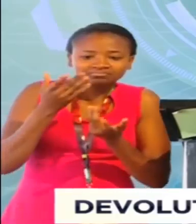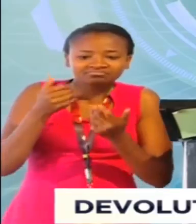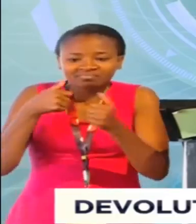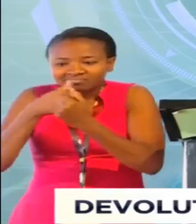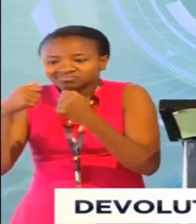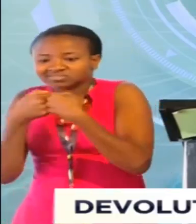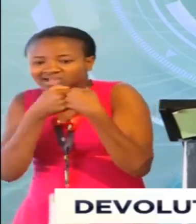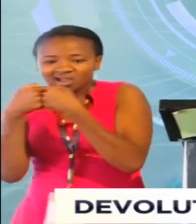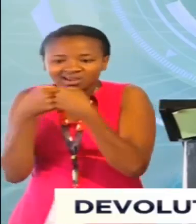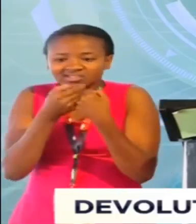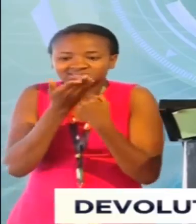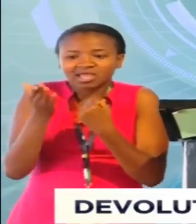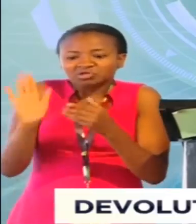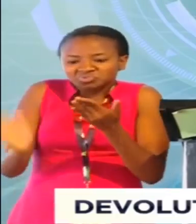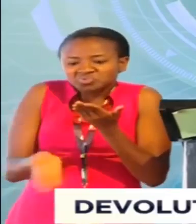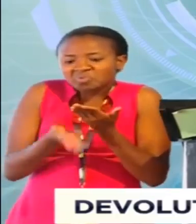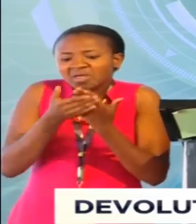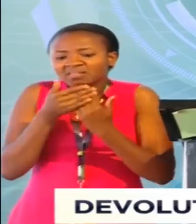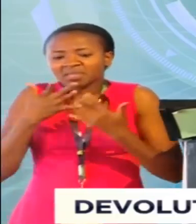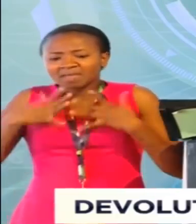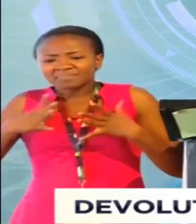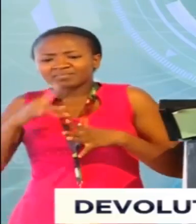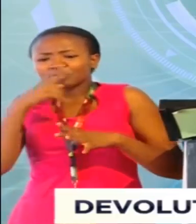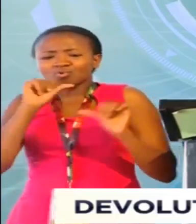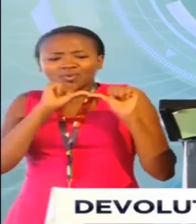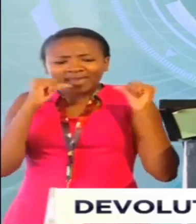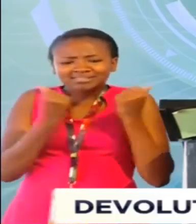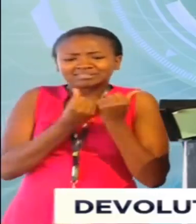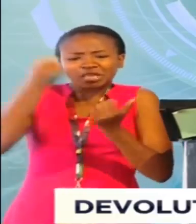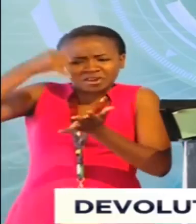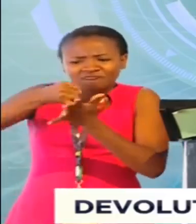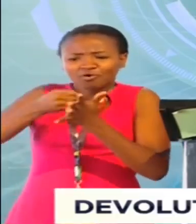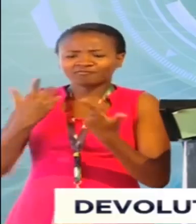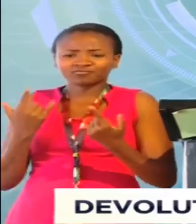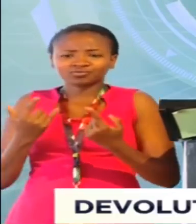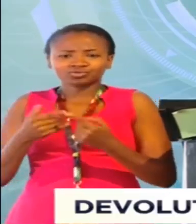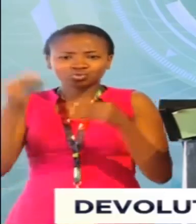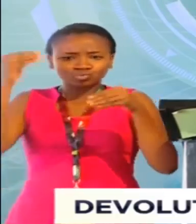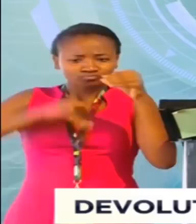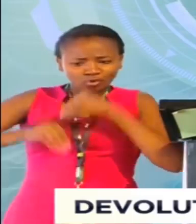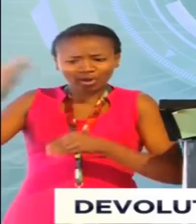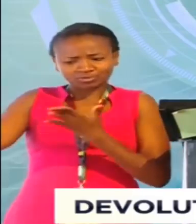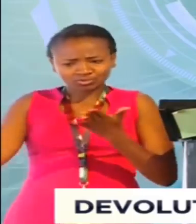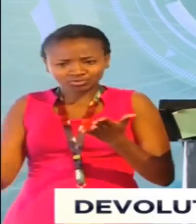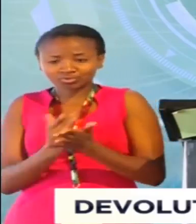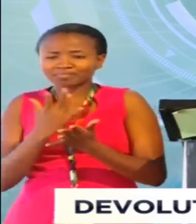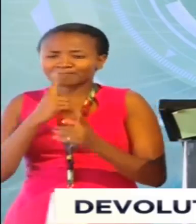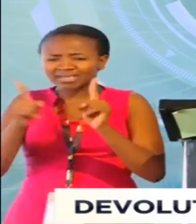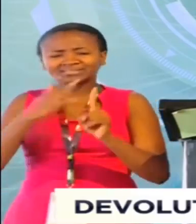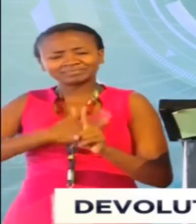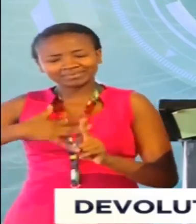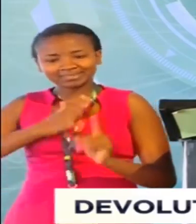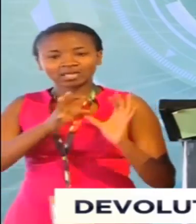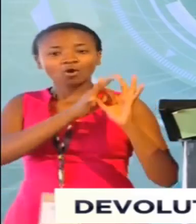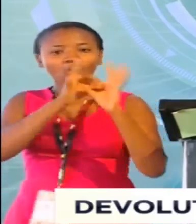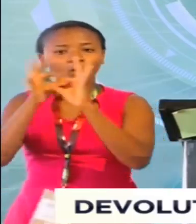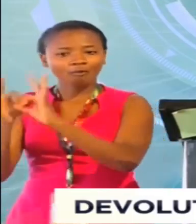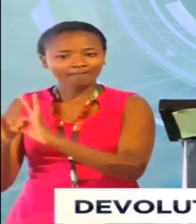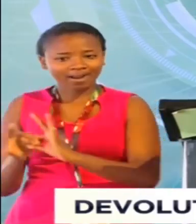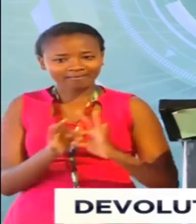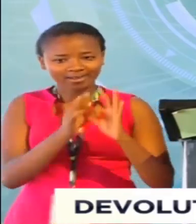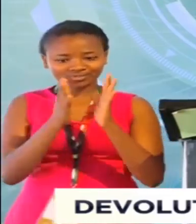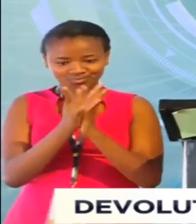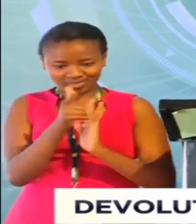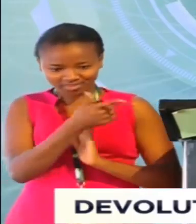obstacles in the work of all the state agencies involved, and in turn cooperate with them as